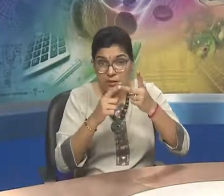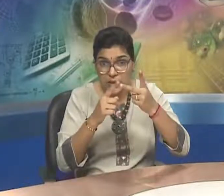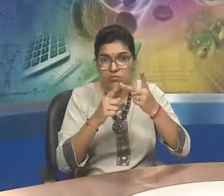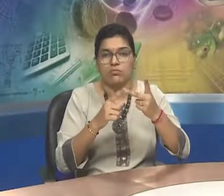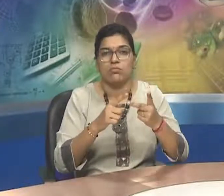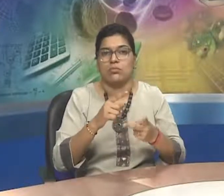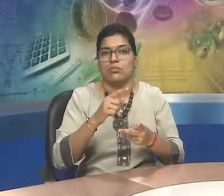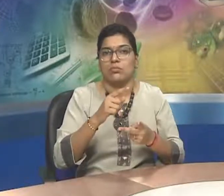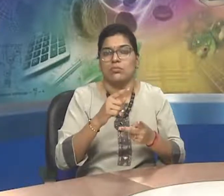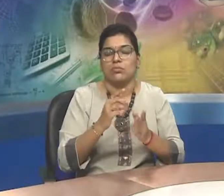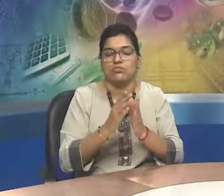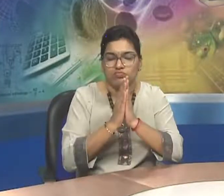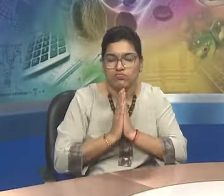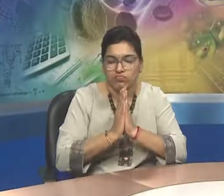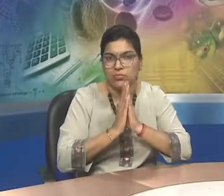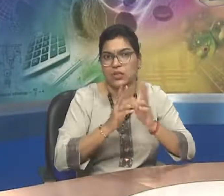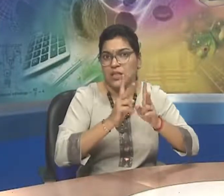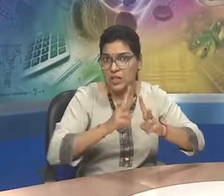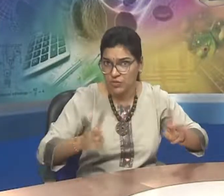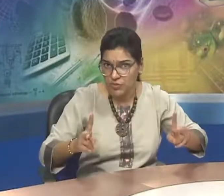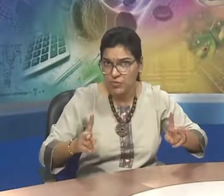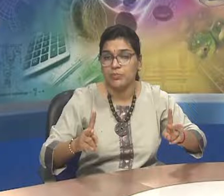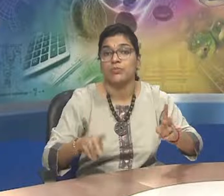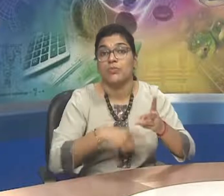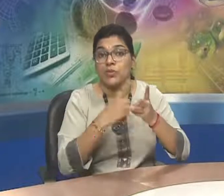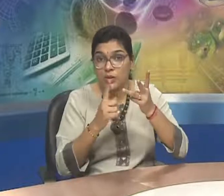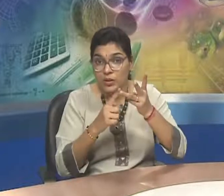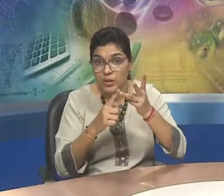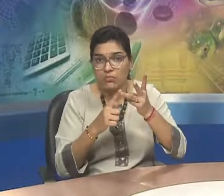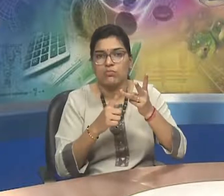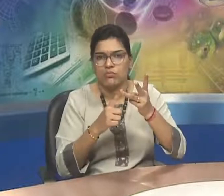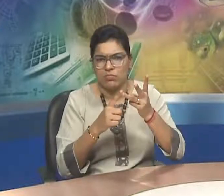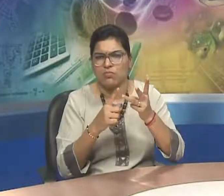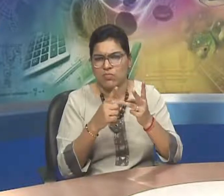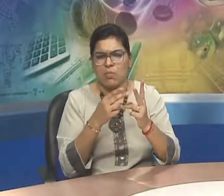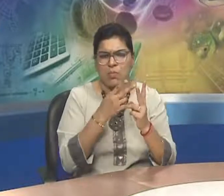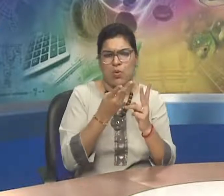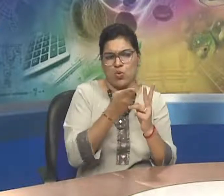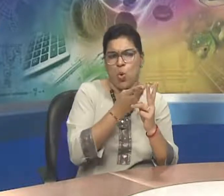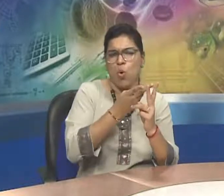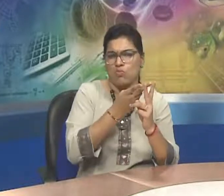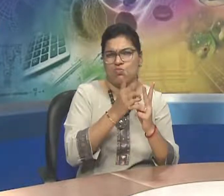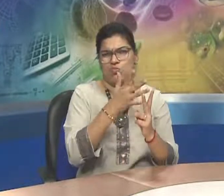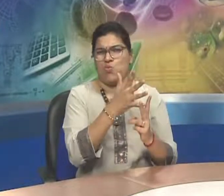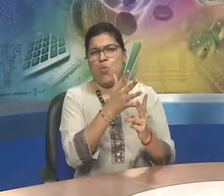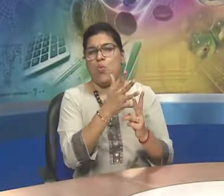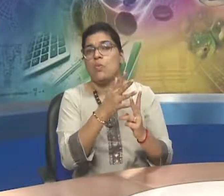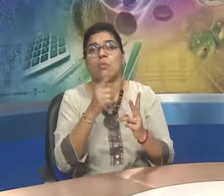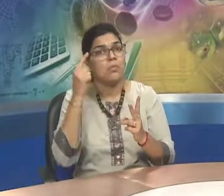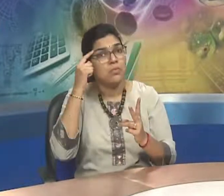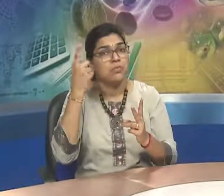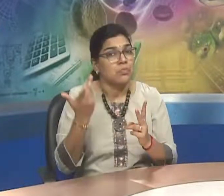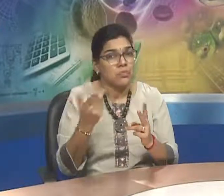The second option says religious. The third option says none of the